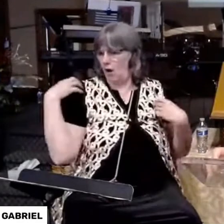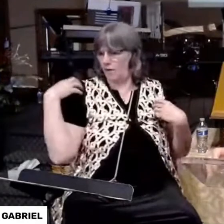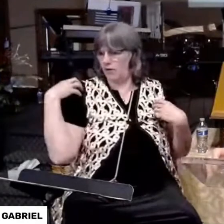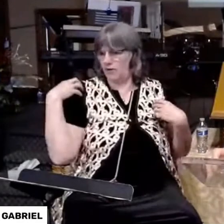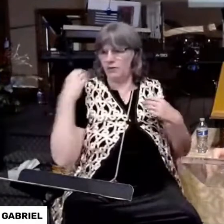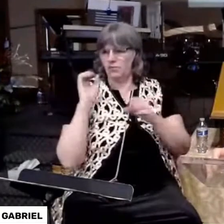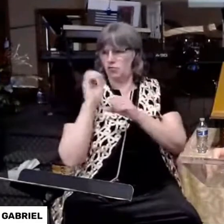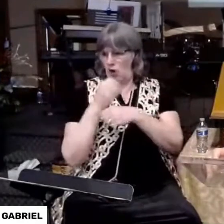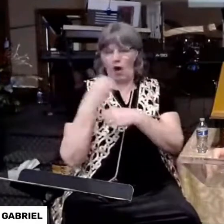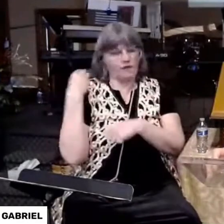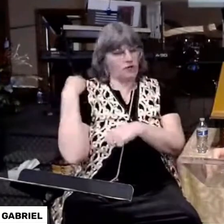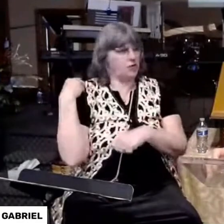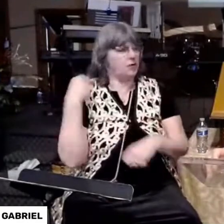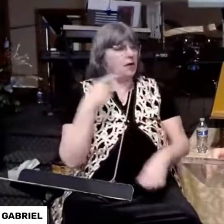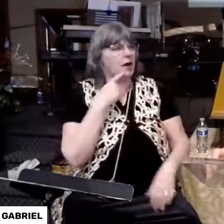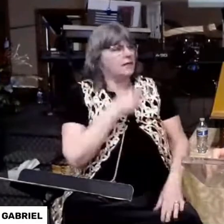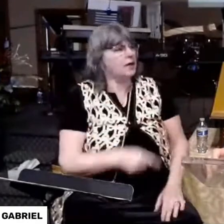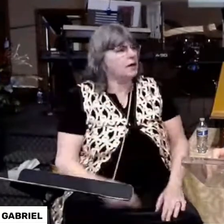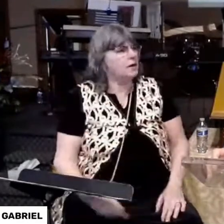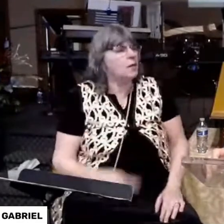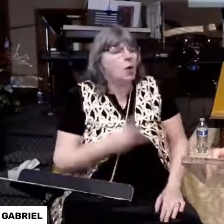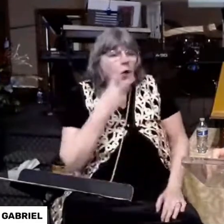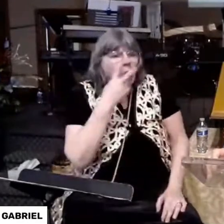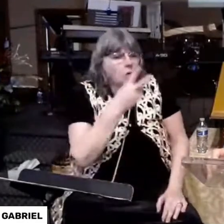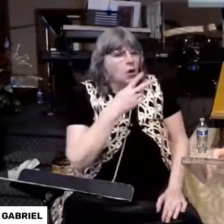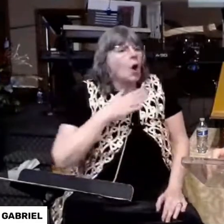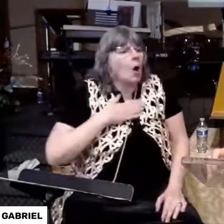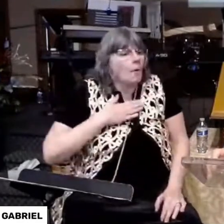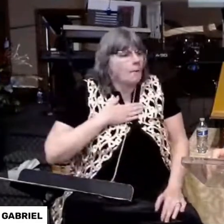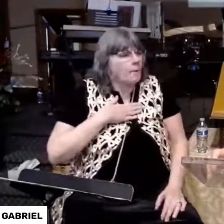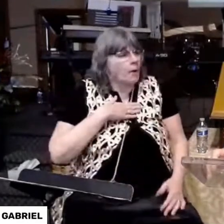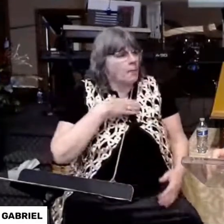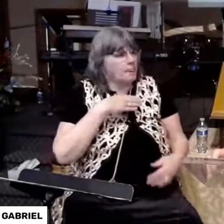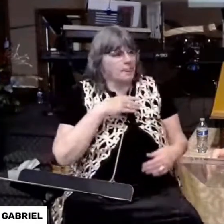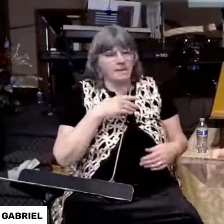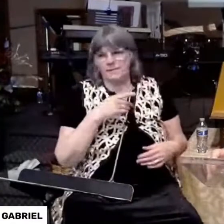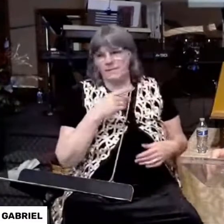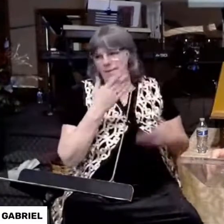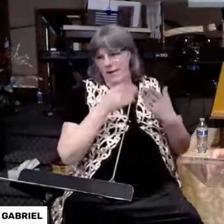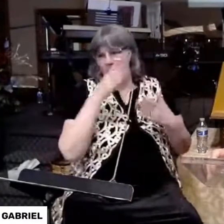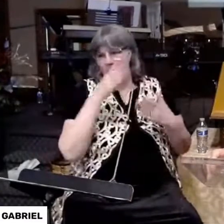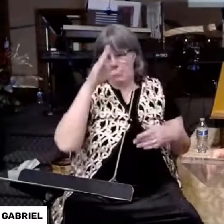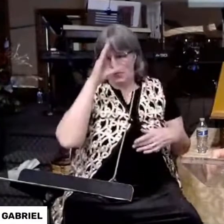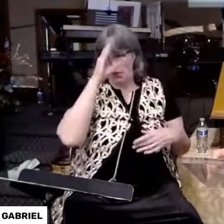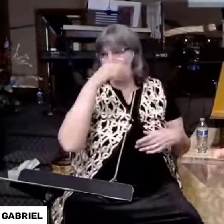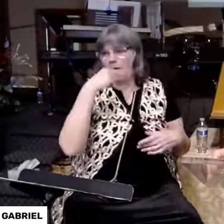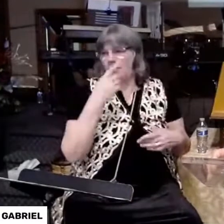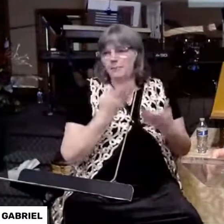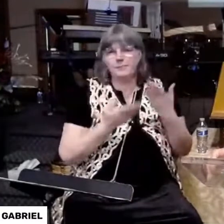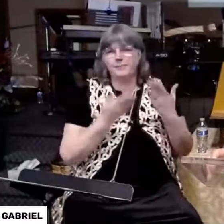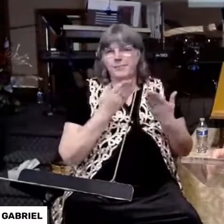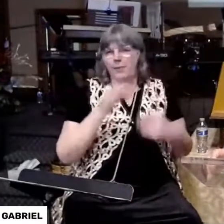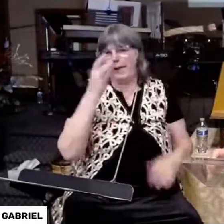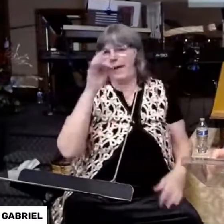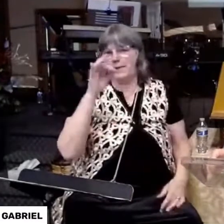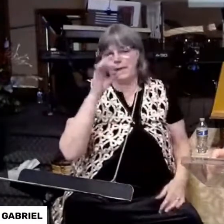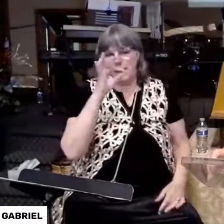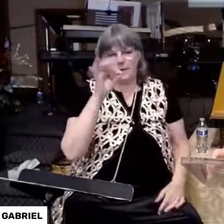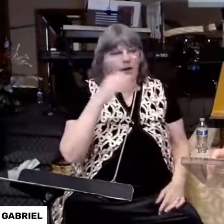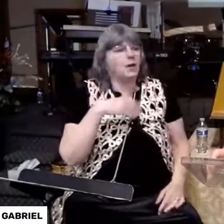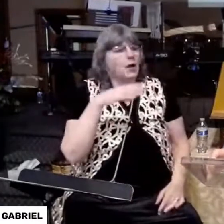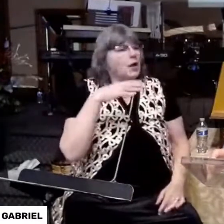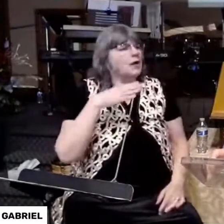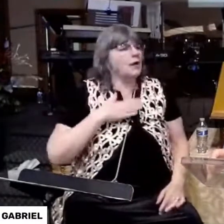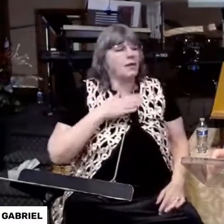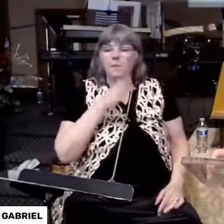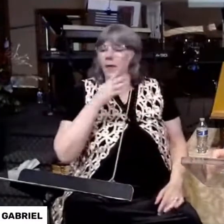of her son and said, "Look, my boy," he knew the boy probably was totally embarrassed, "I don't know, my boy, he needs this